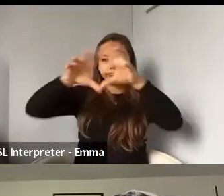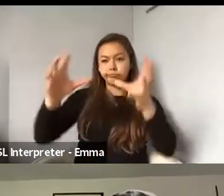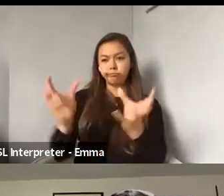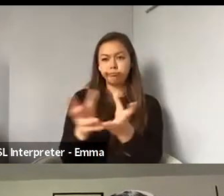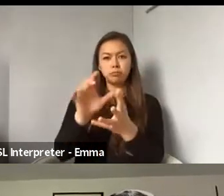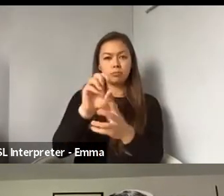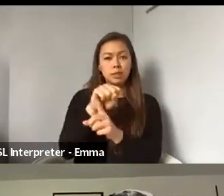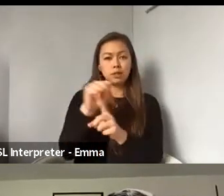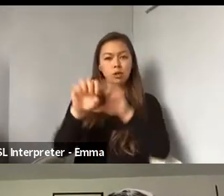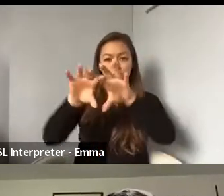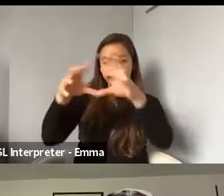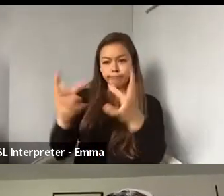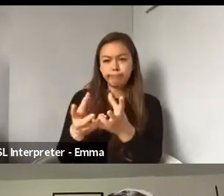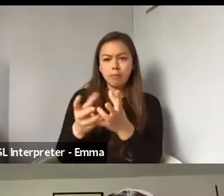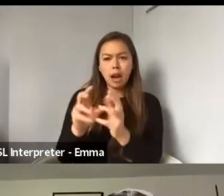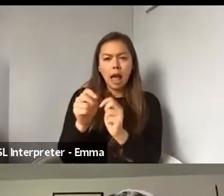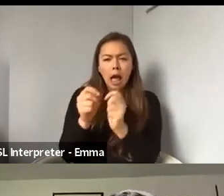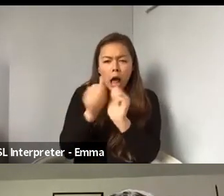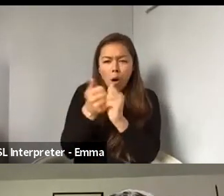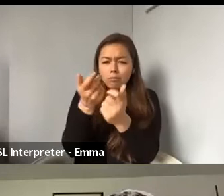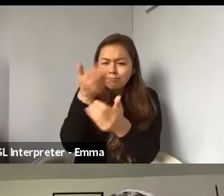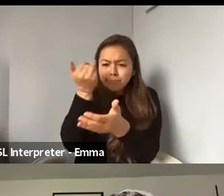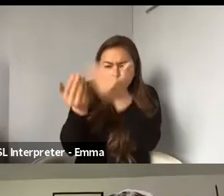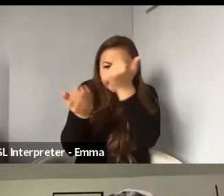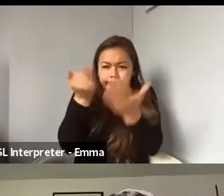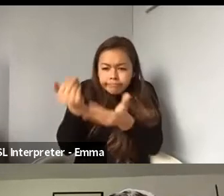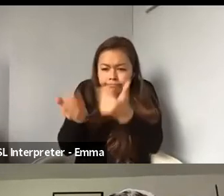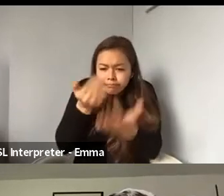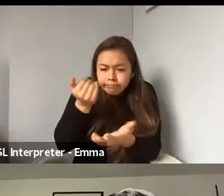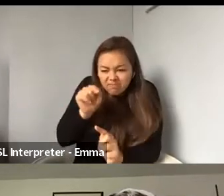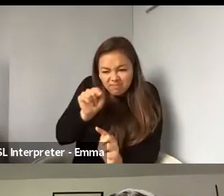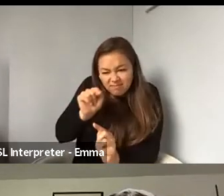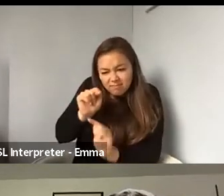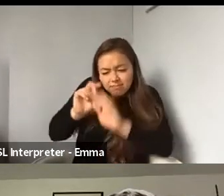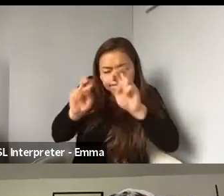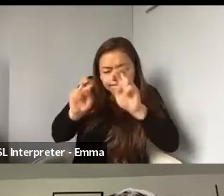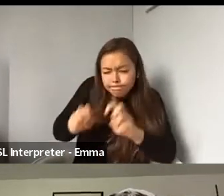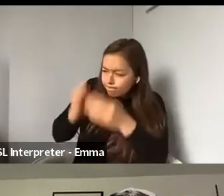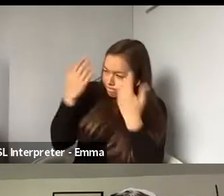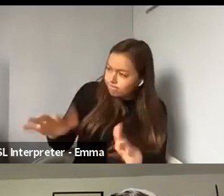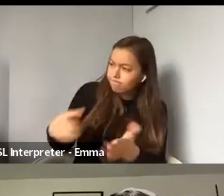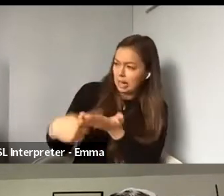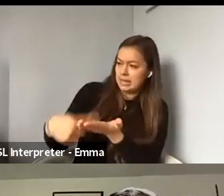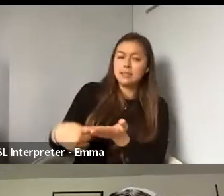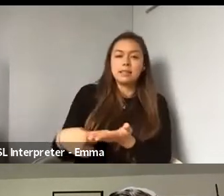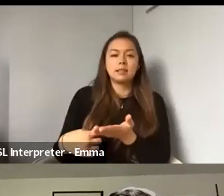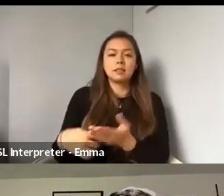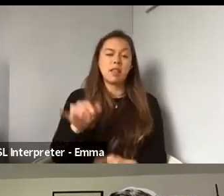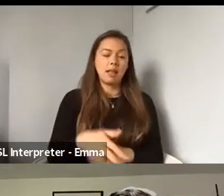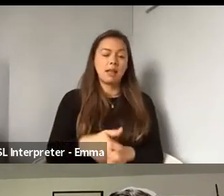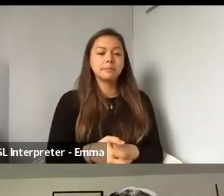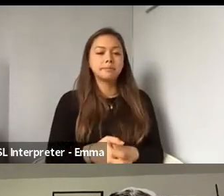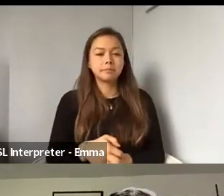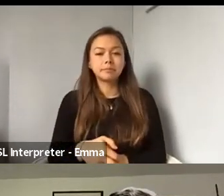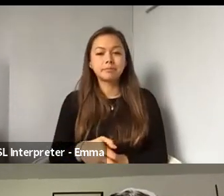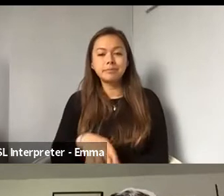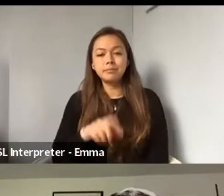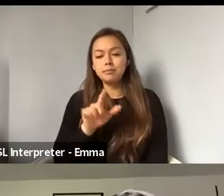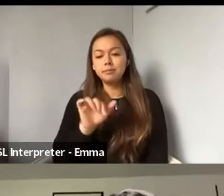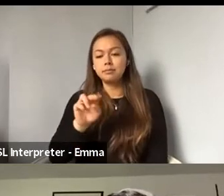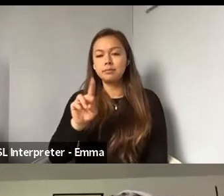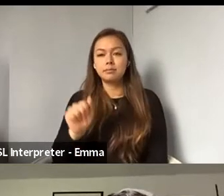Great, thank you. So back to Wesley and Lee. There was a number of